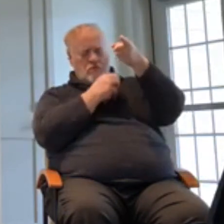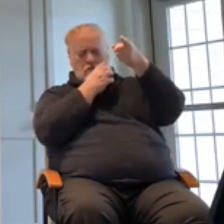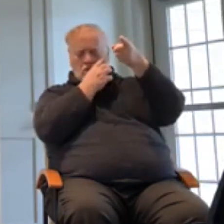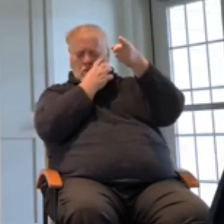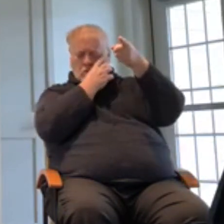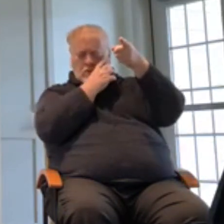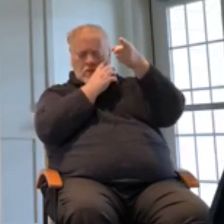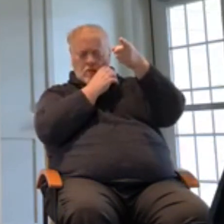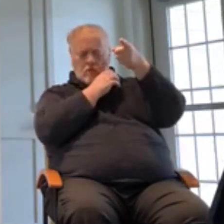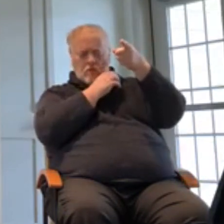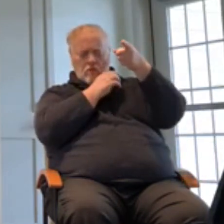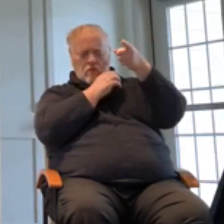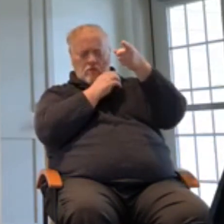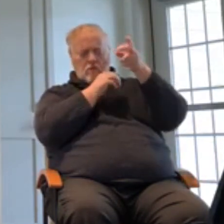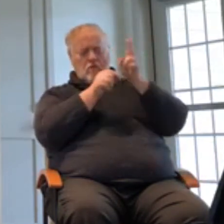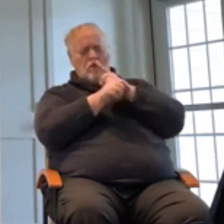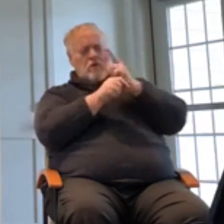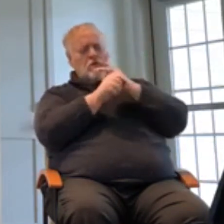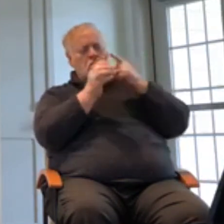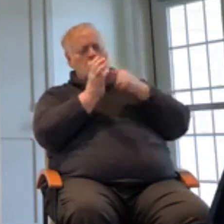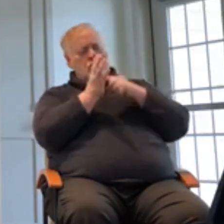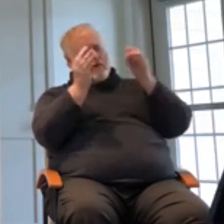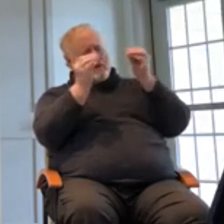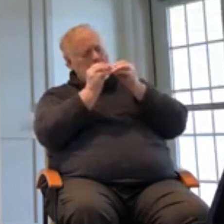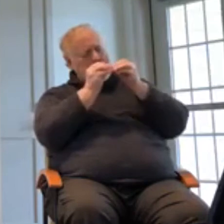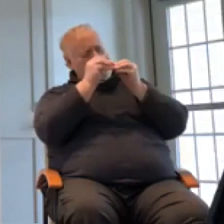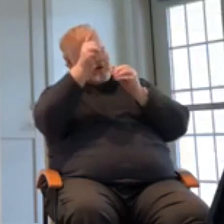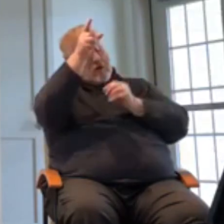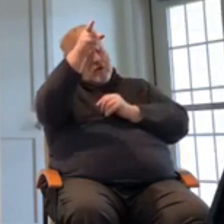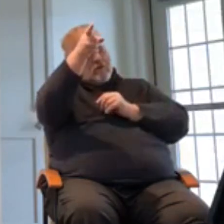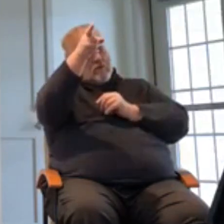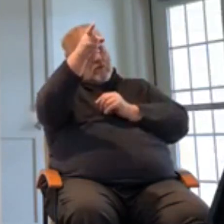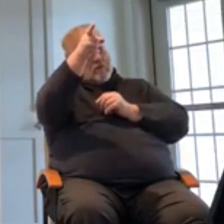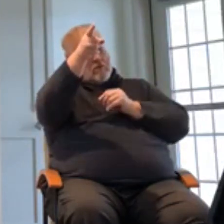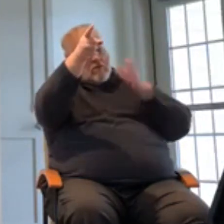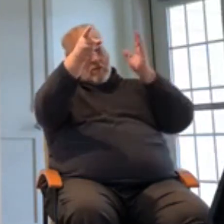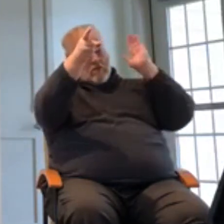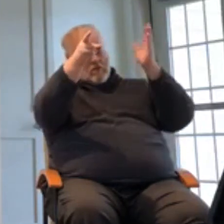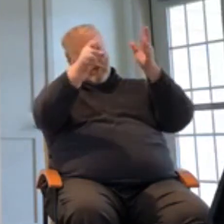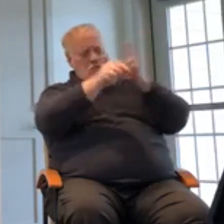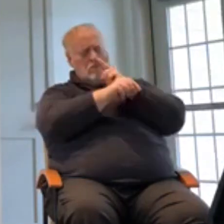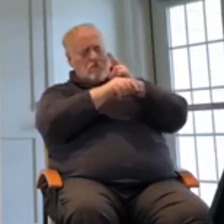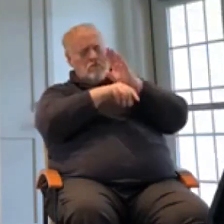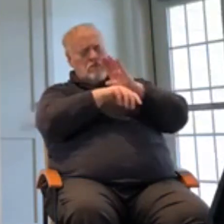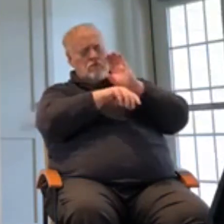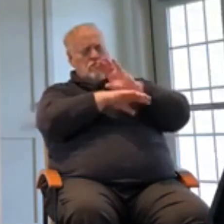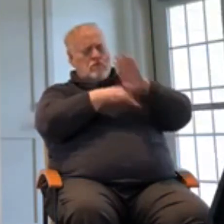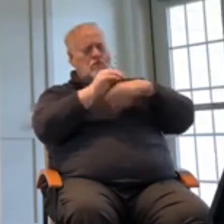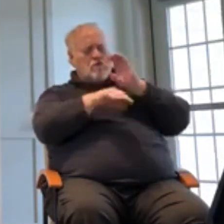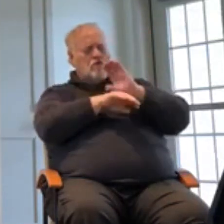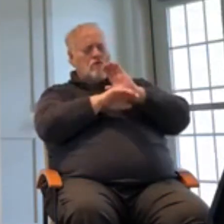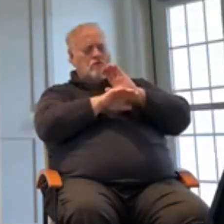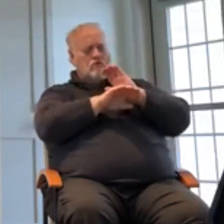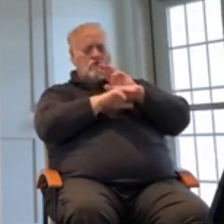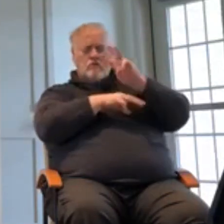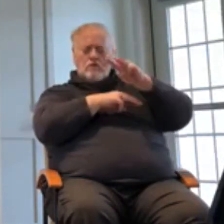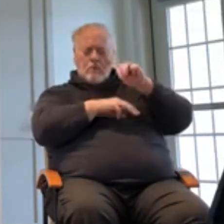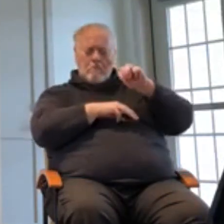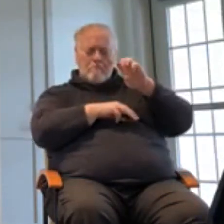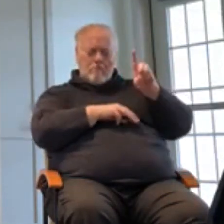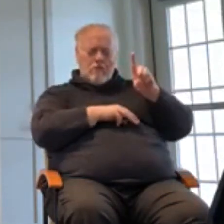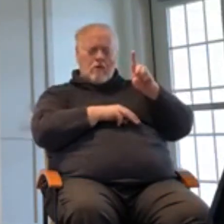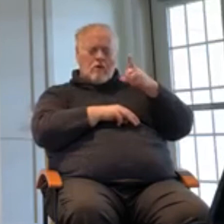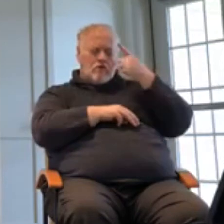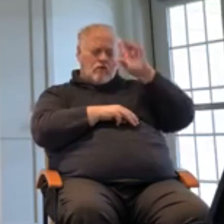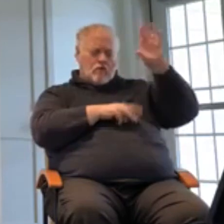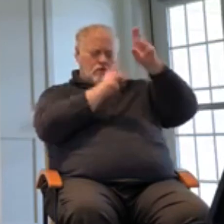Lord, just use this meeting, use the Everton, use all the churches in Maryland and all across the world for your